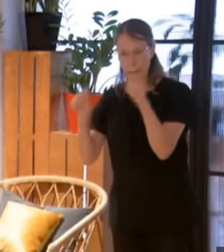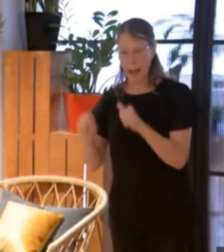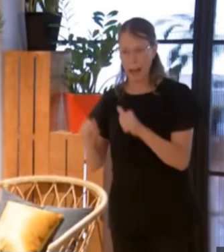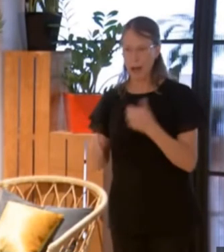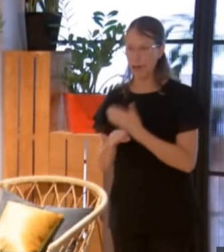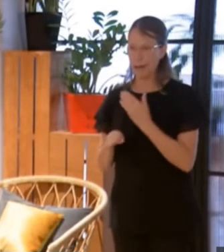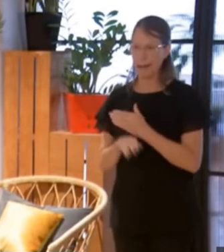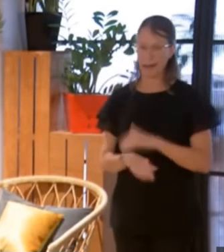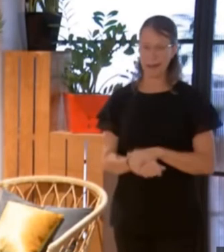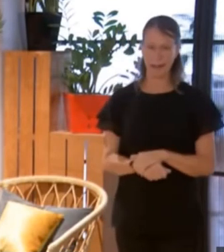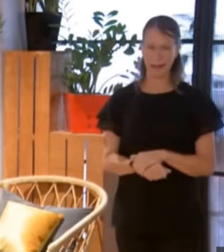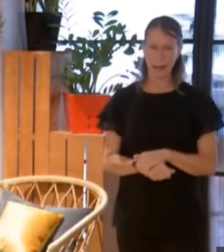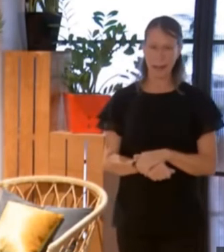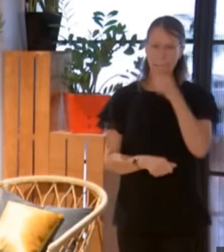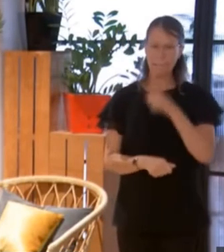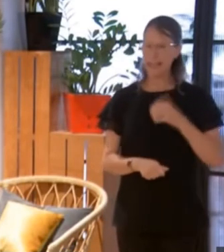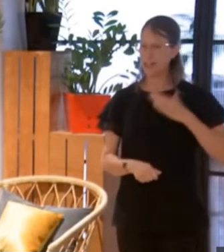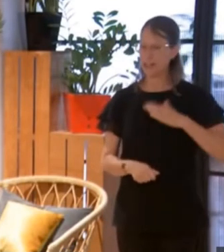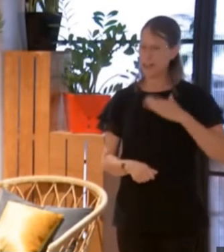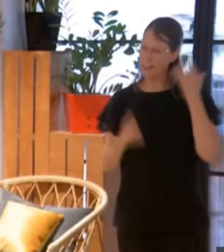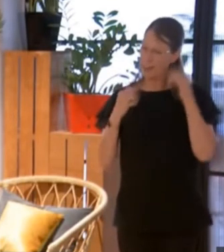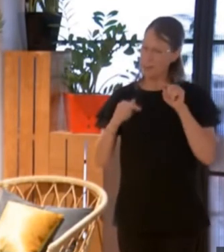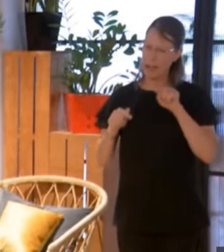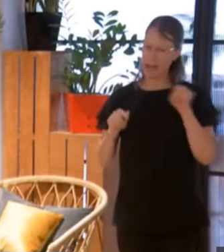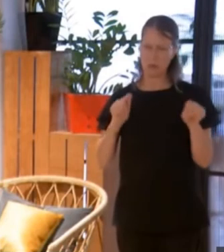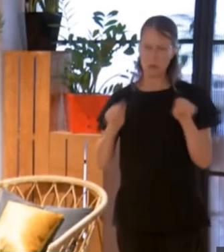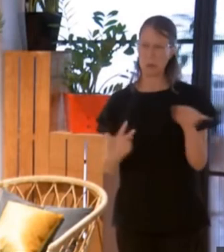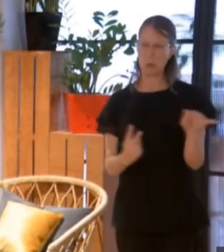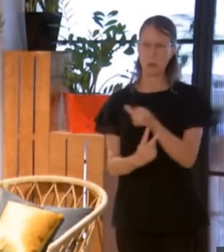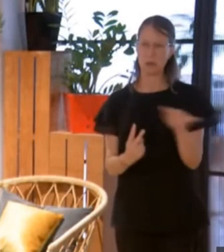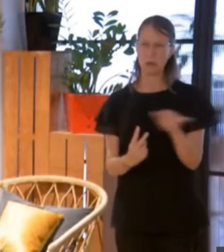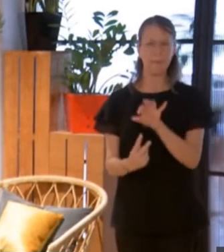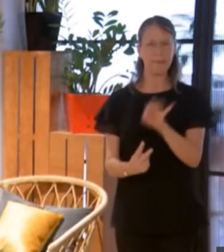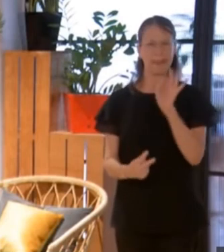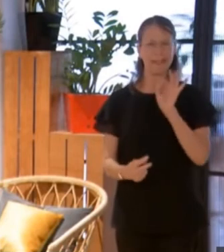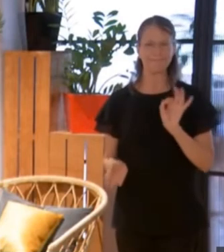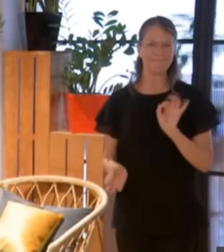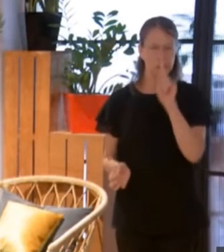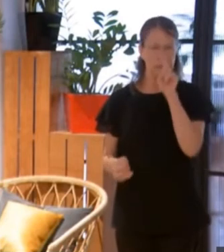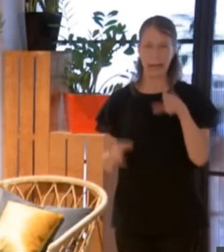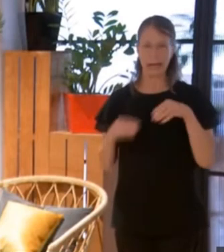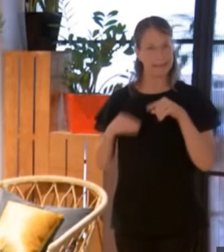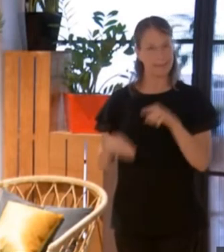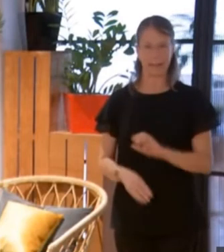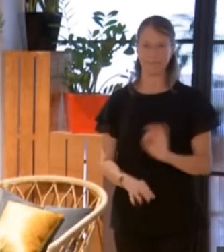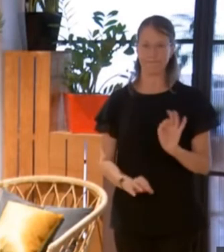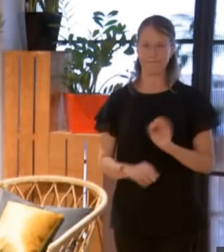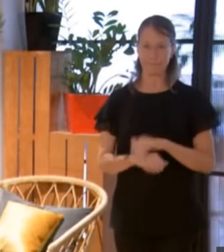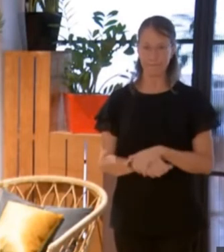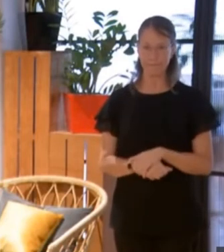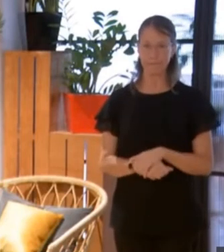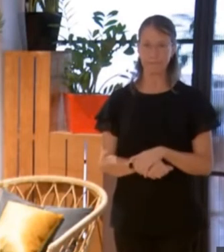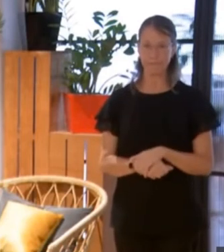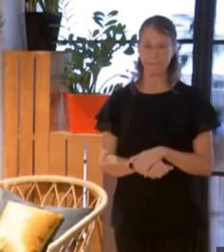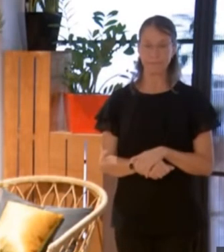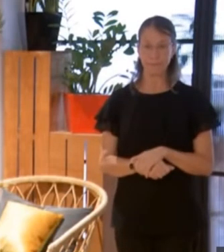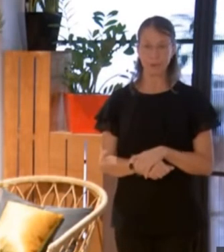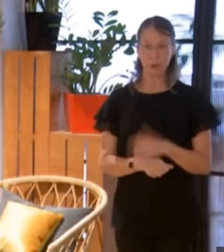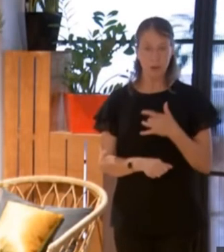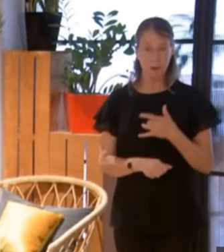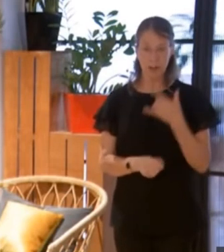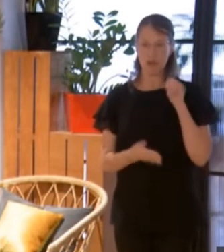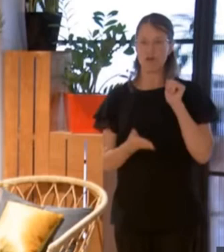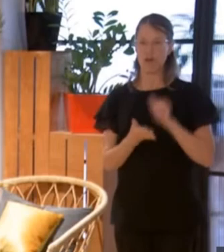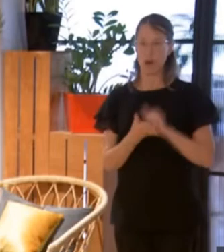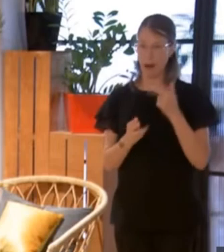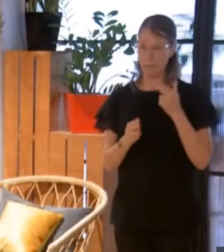think about. That is not acceptable. We know that this is not just the right thing to do for our